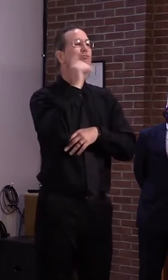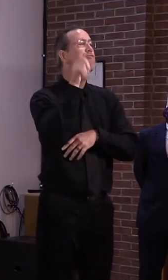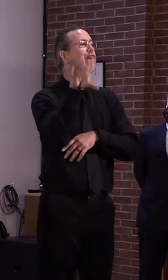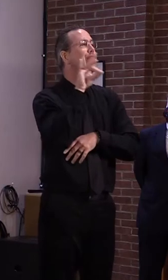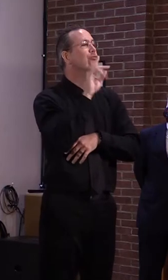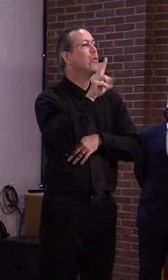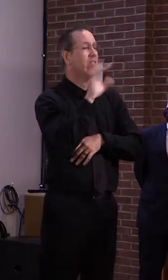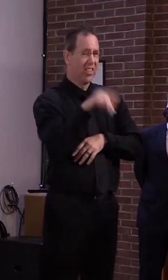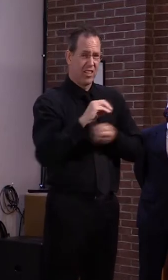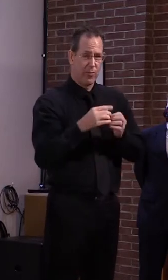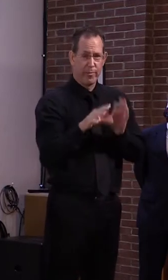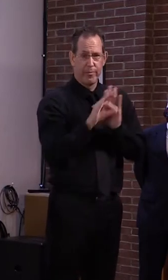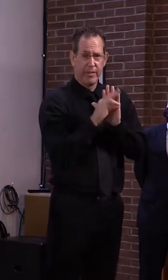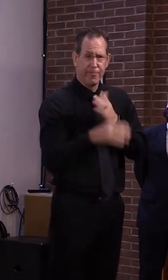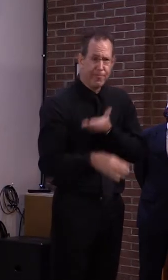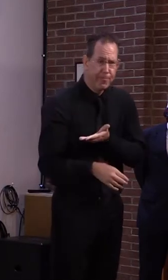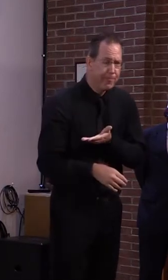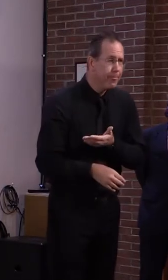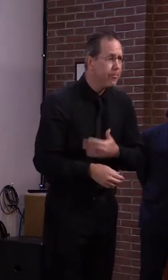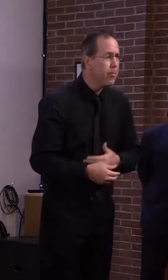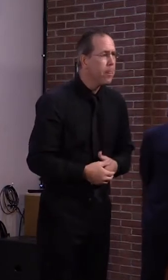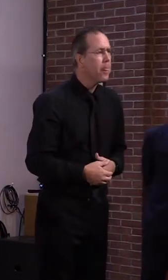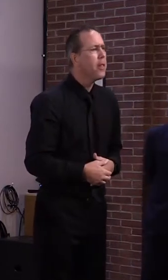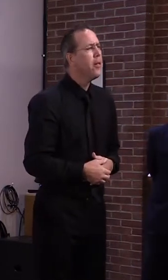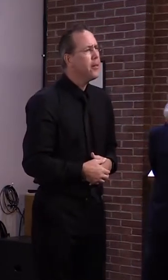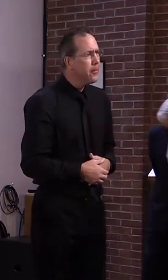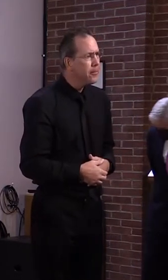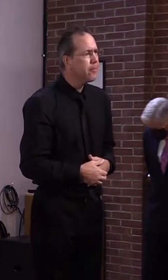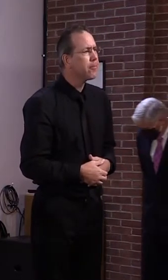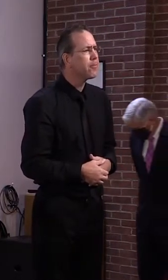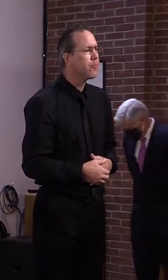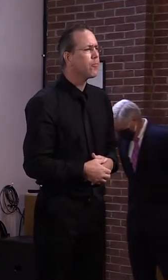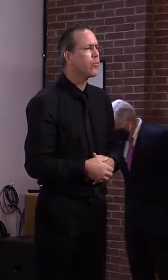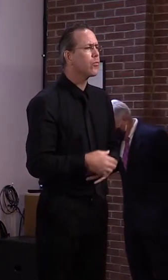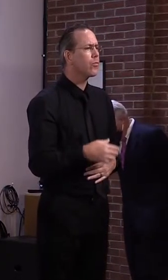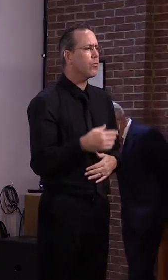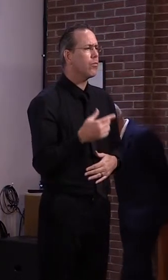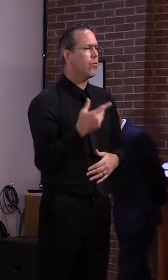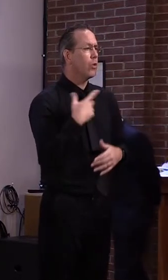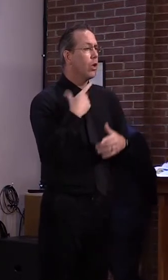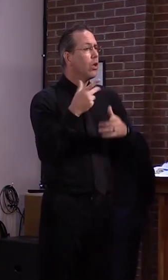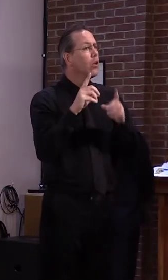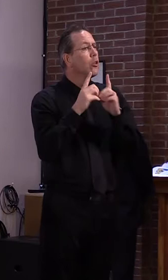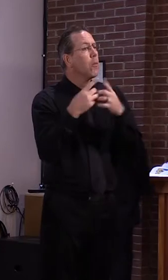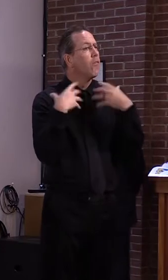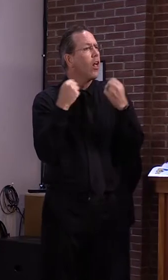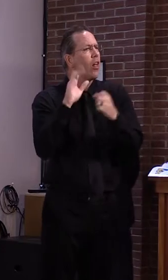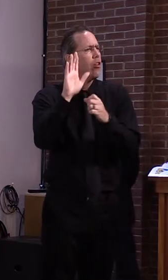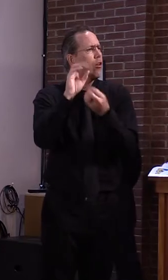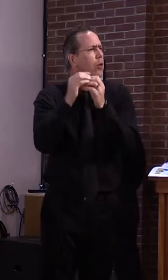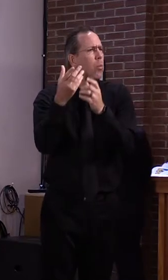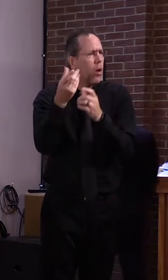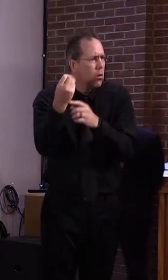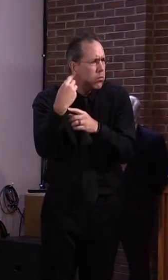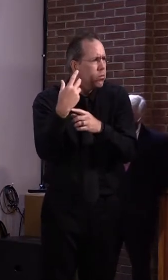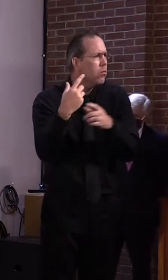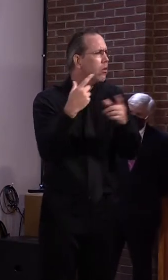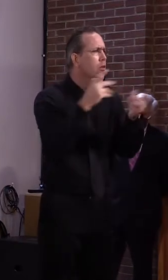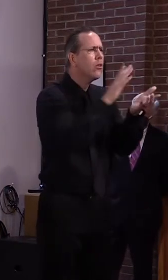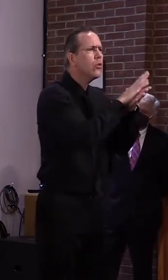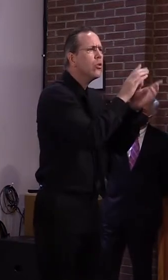we started to model out the size of some of our schools, and we thought 25 was a good cut point on that.